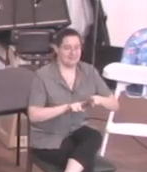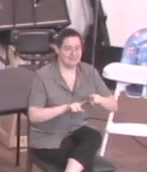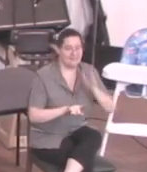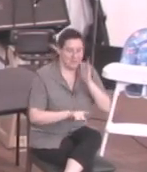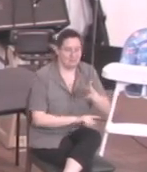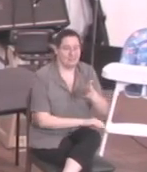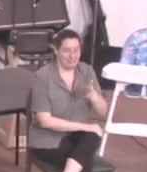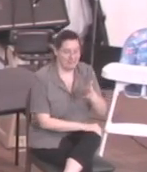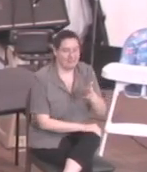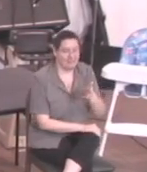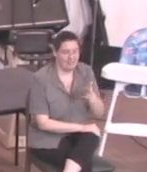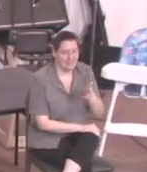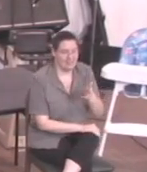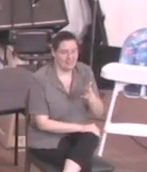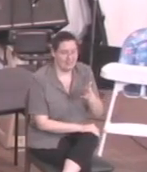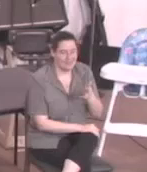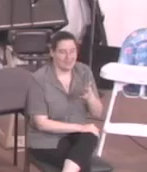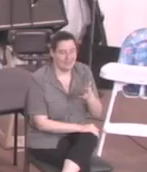Hello?